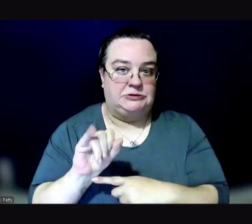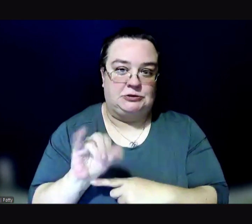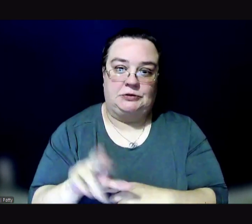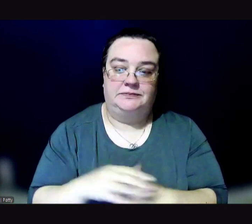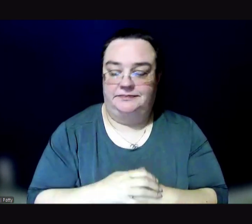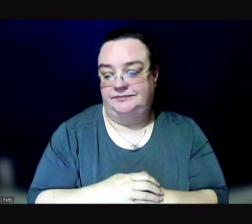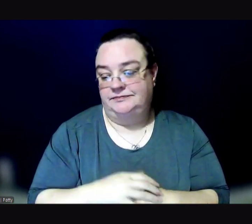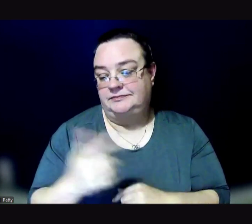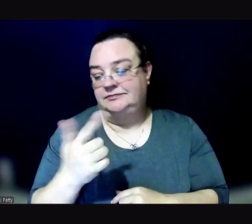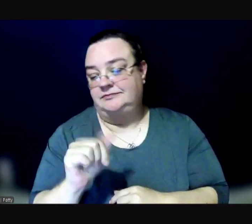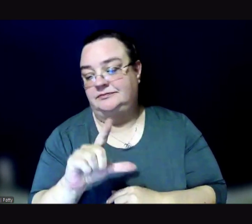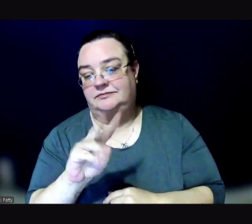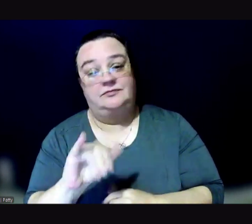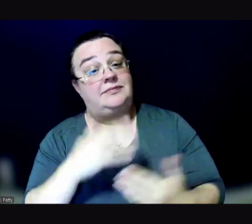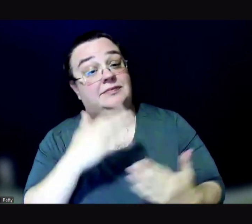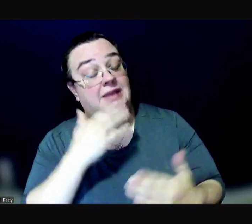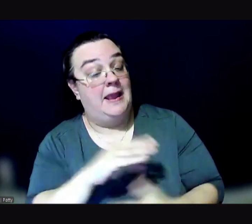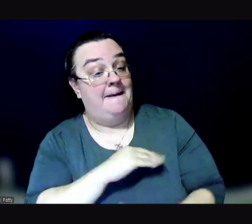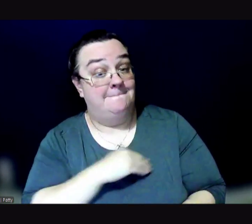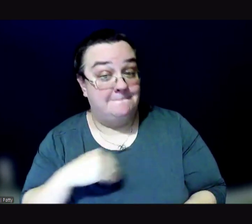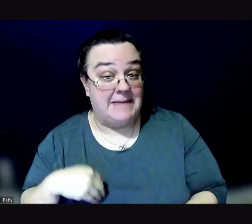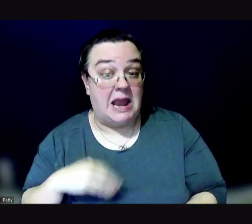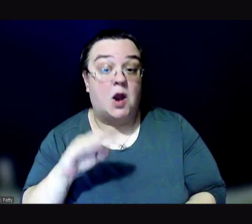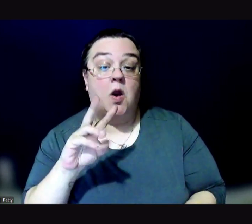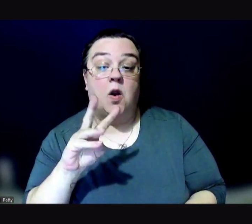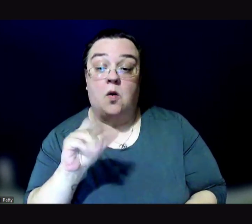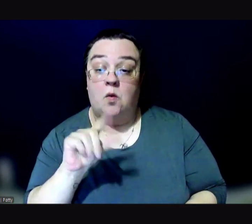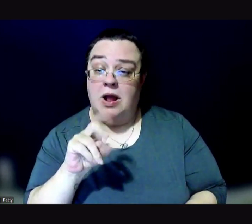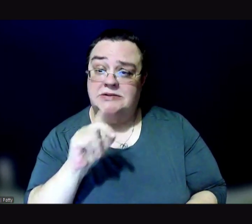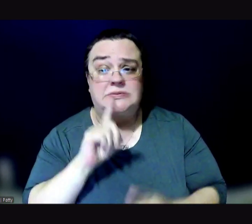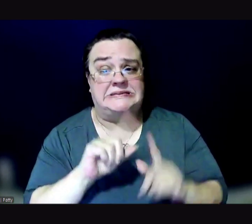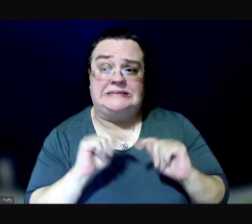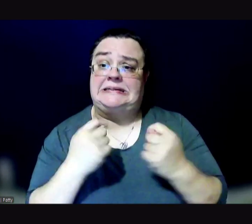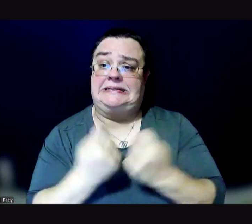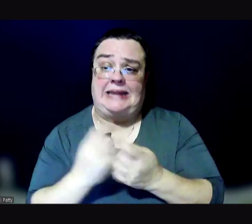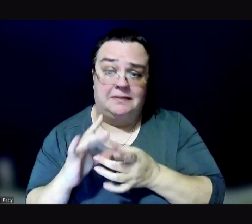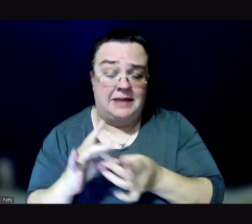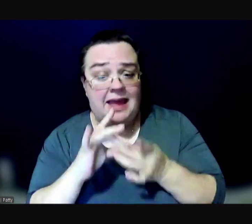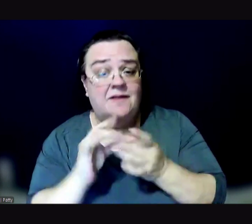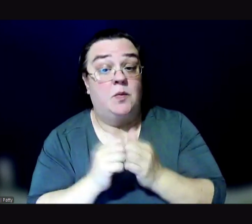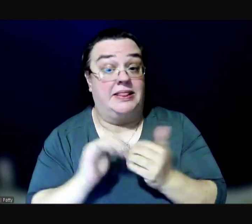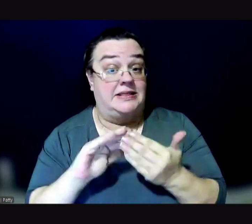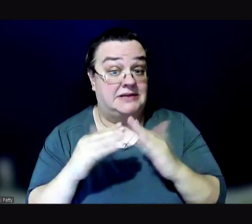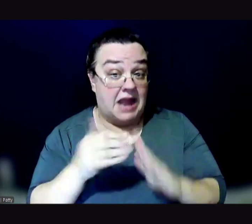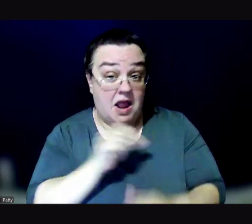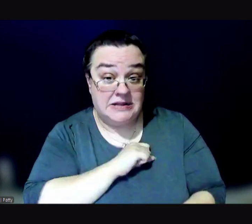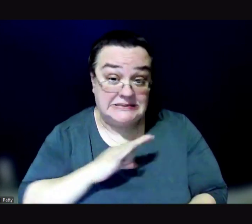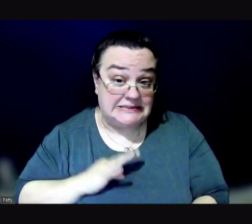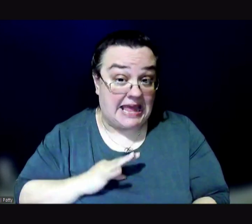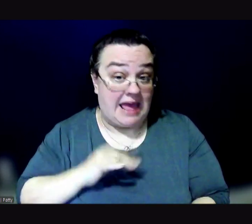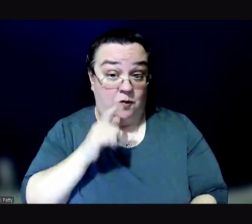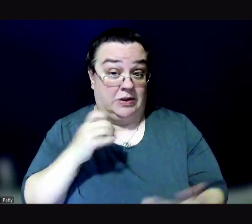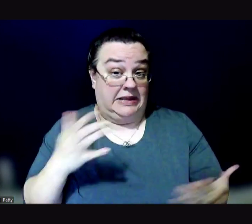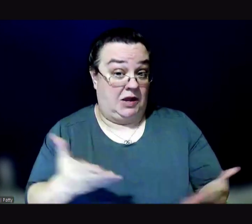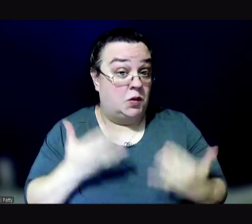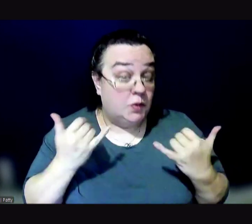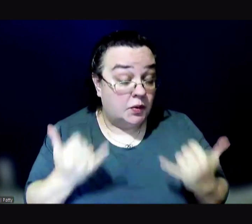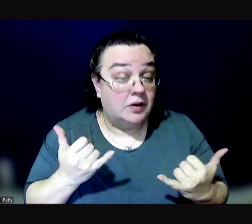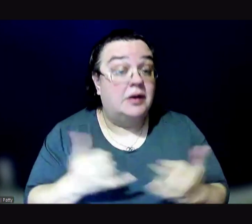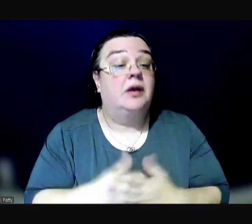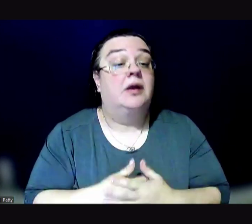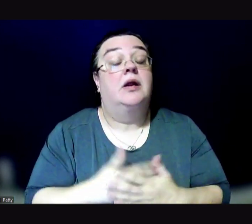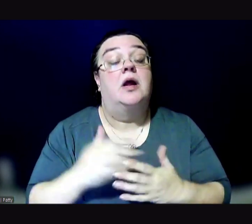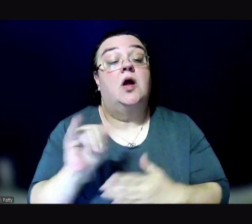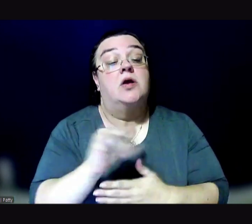Thank you, Mayor Watson. It was a team effort with the town staff that's sitting here today and some staff that